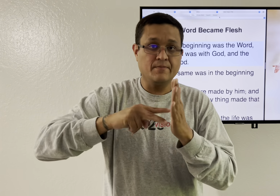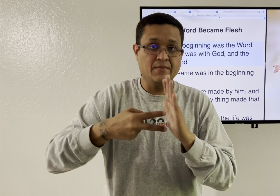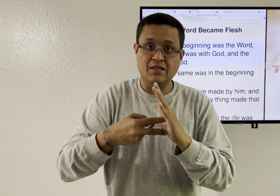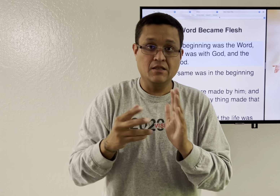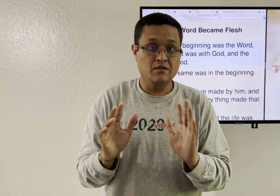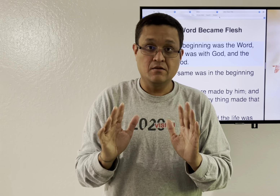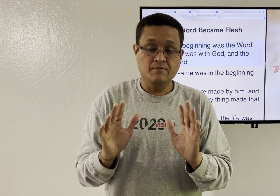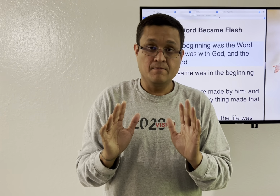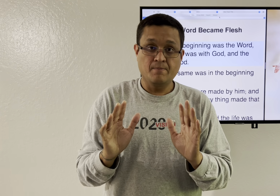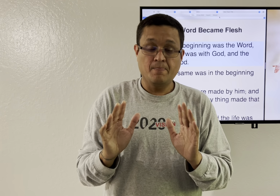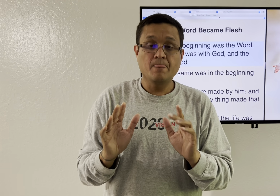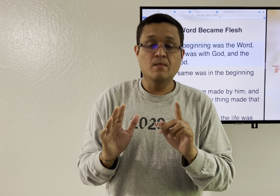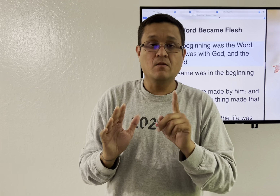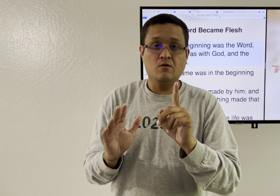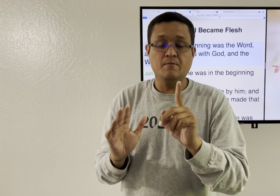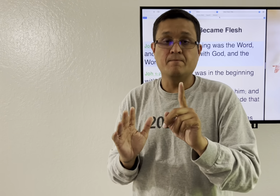But that's not what this means.